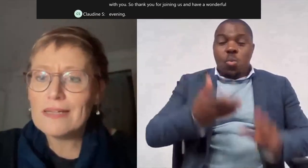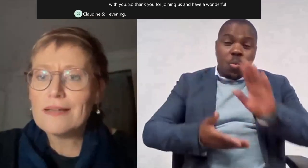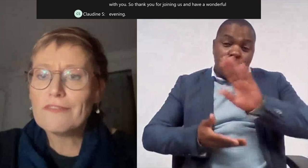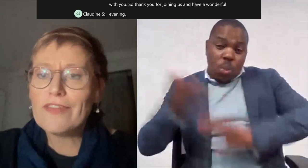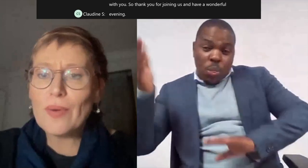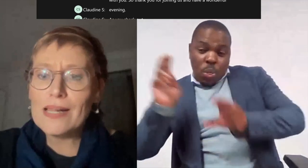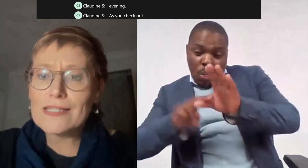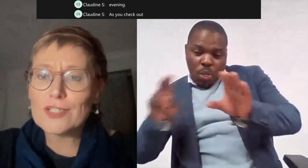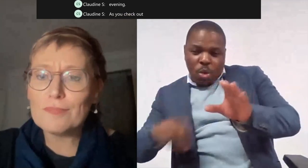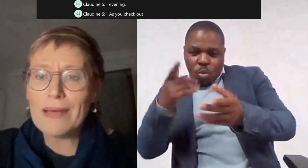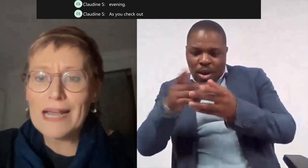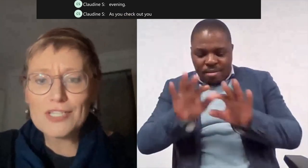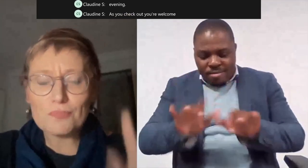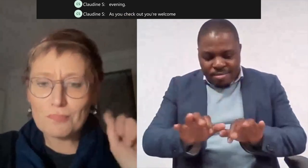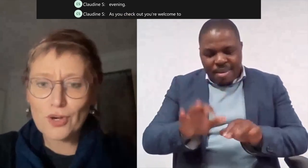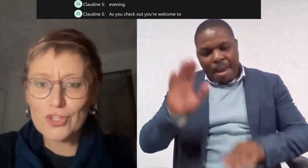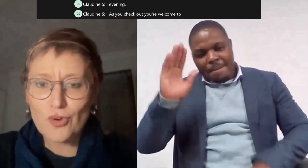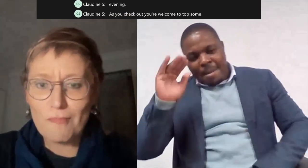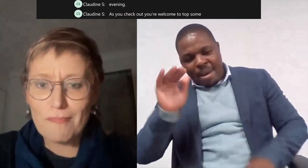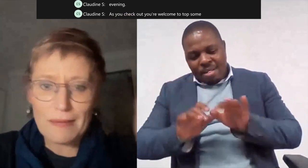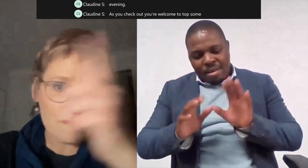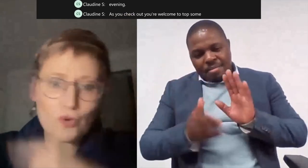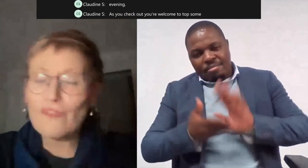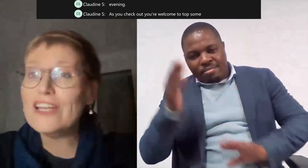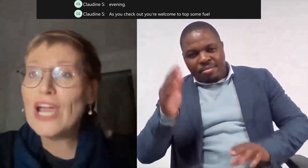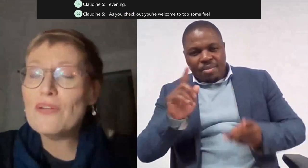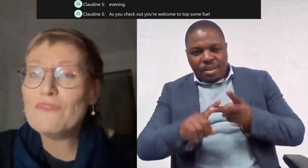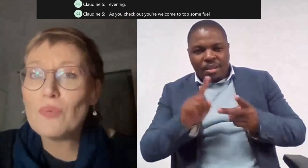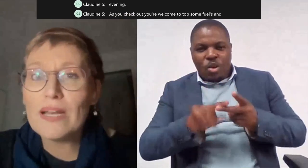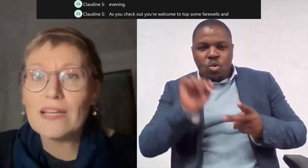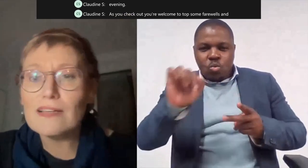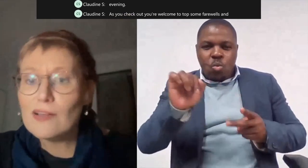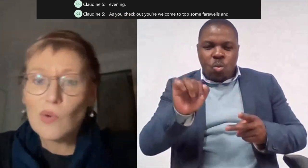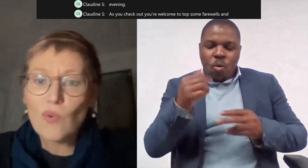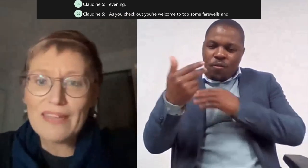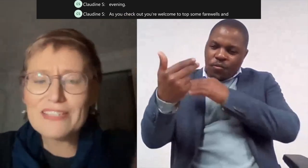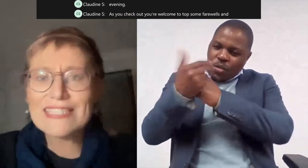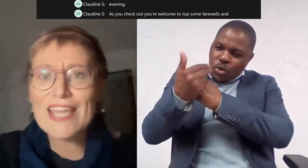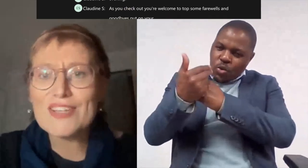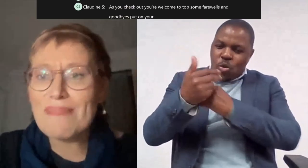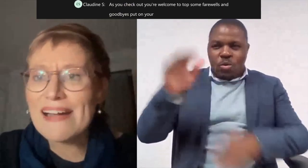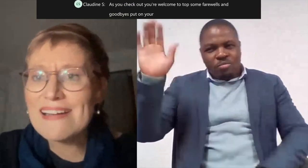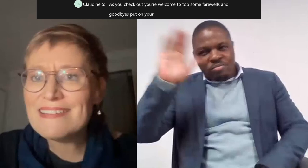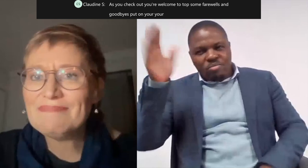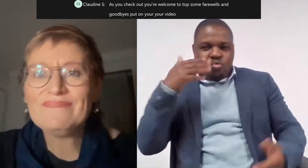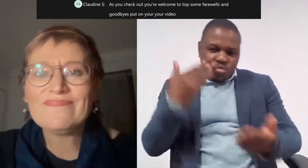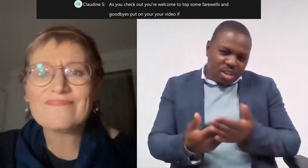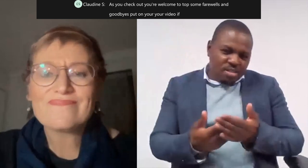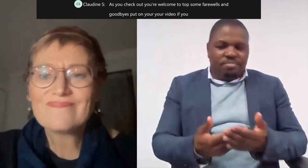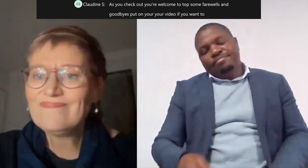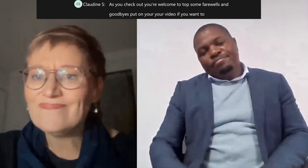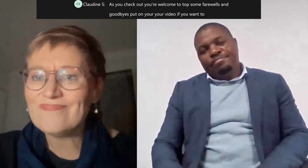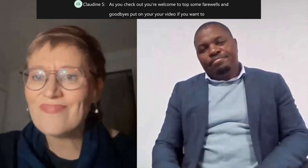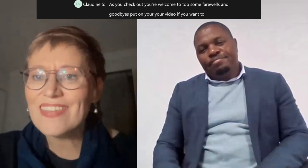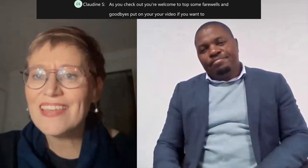some farewells and goodbyes. Put on your video if you want to wave and say goodbye